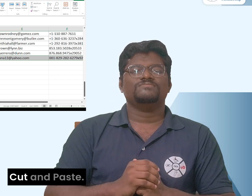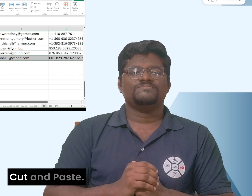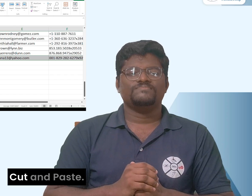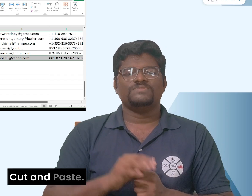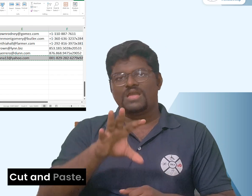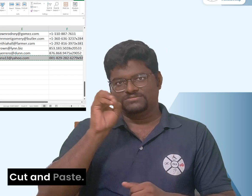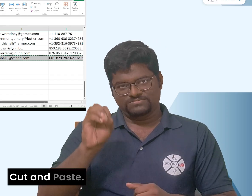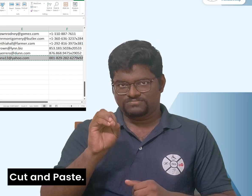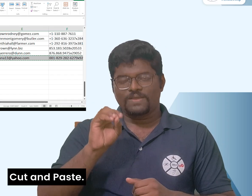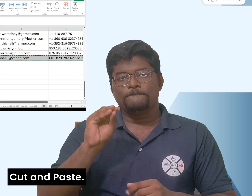Cut and paste.